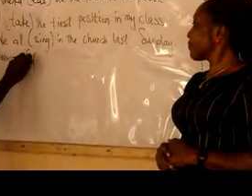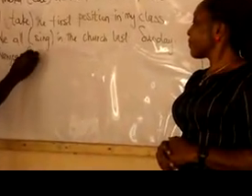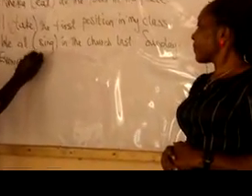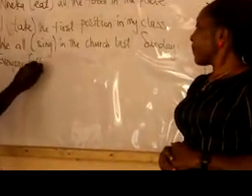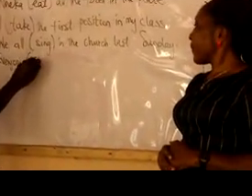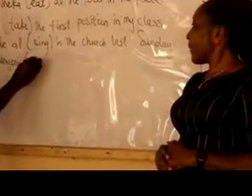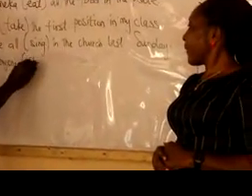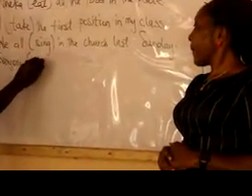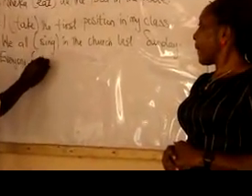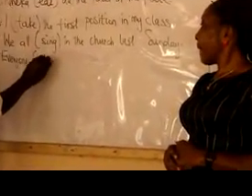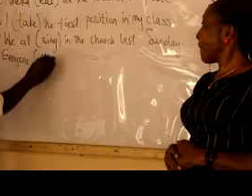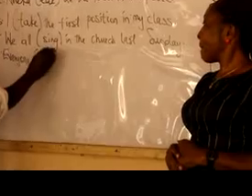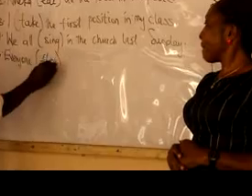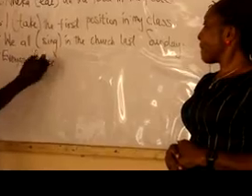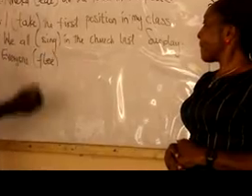okay,